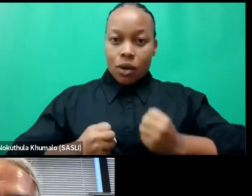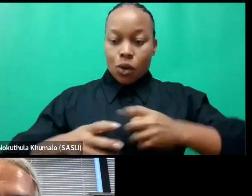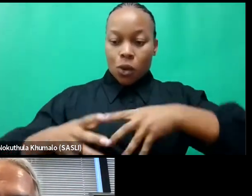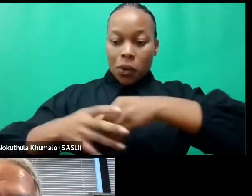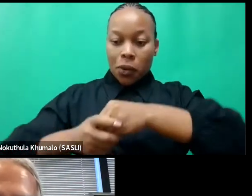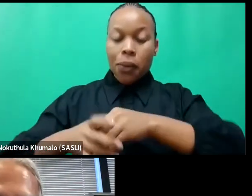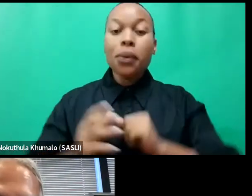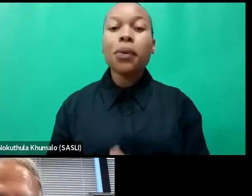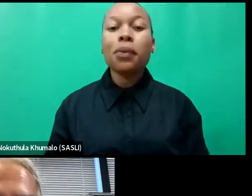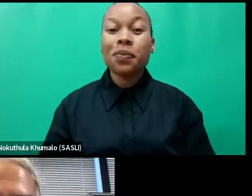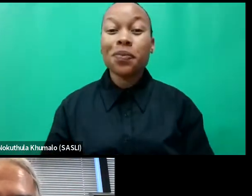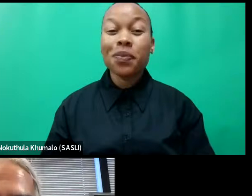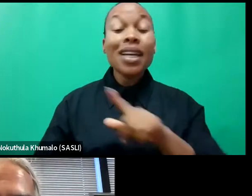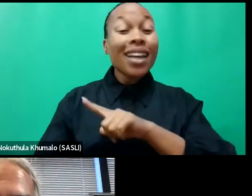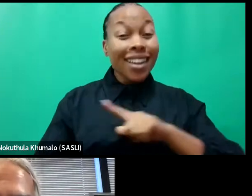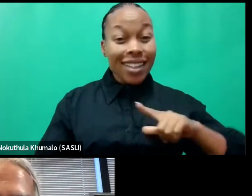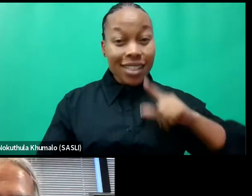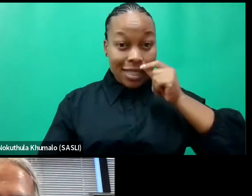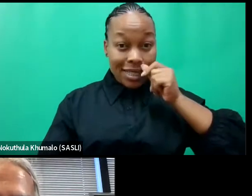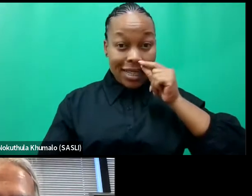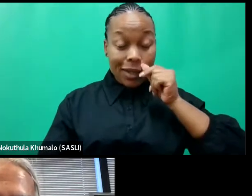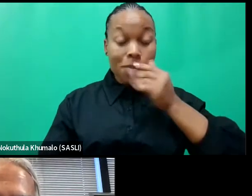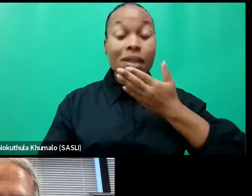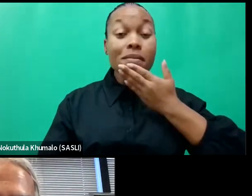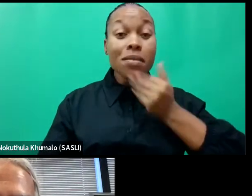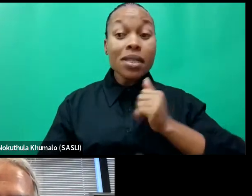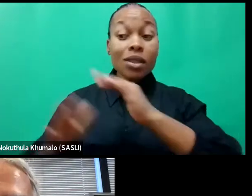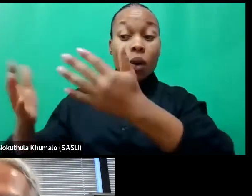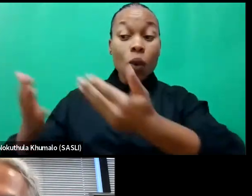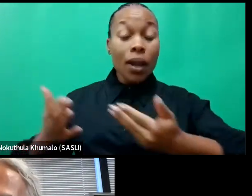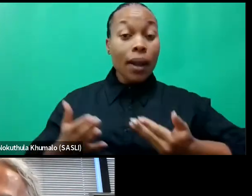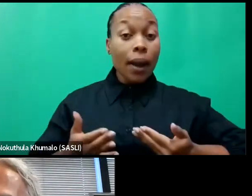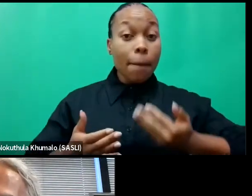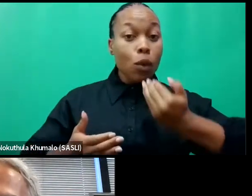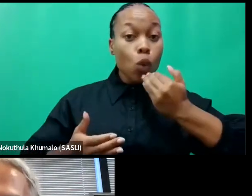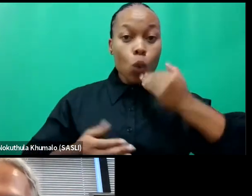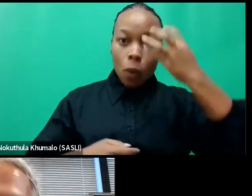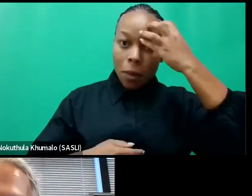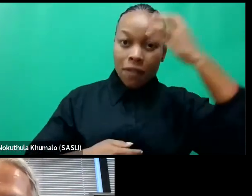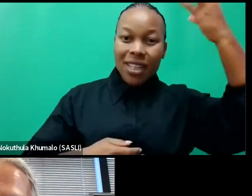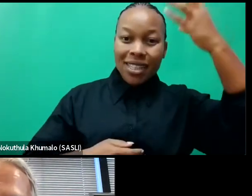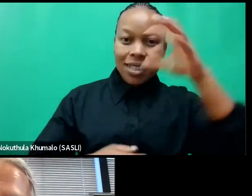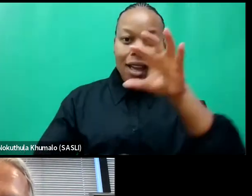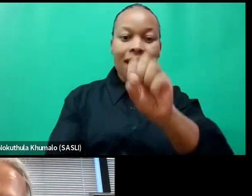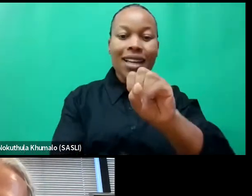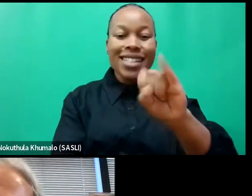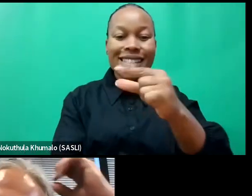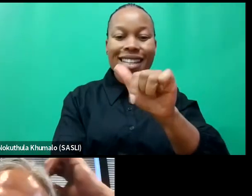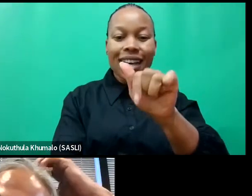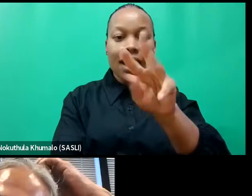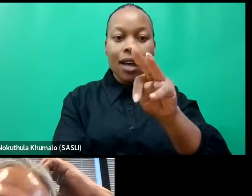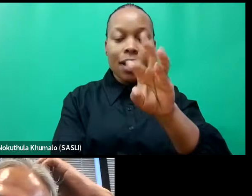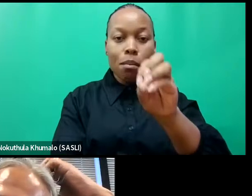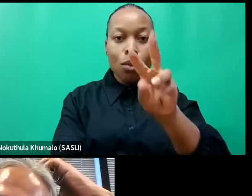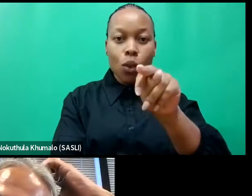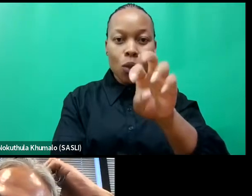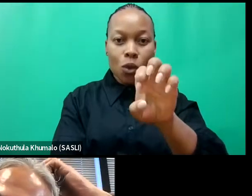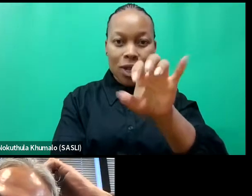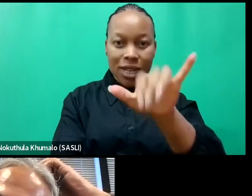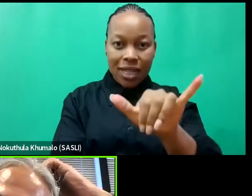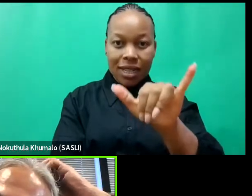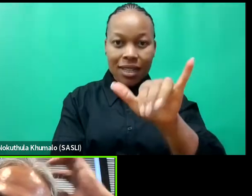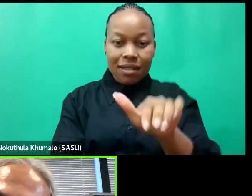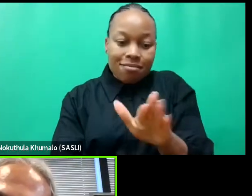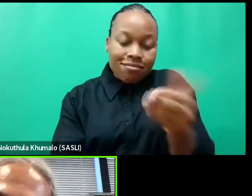Naika, who is going to give us the keynote address. Over to you, Prof, and welcome.